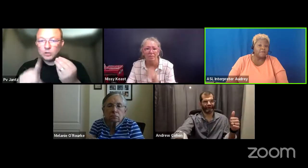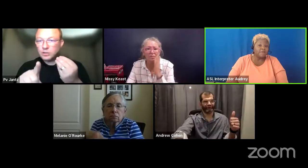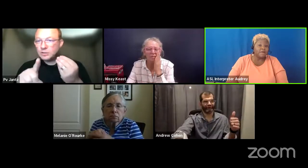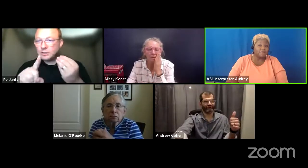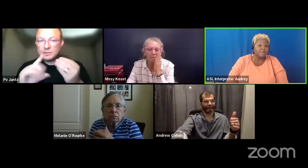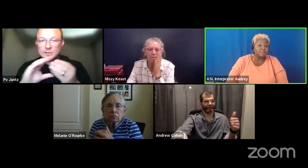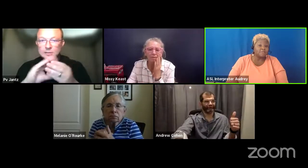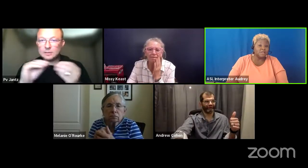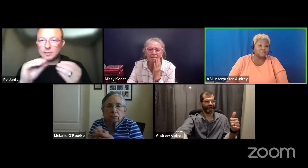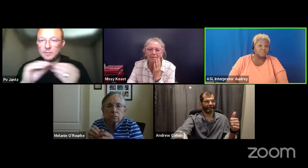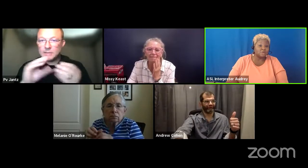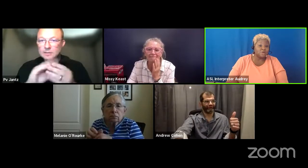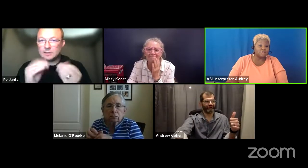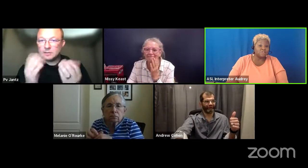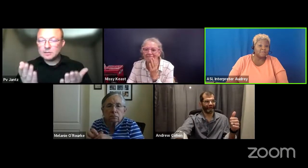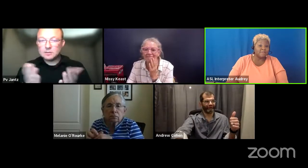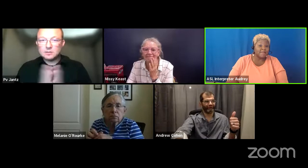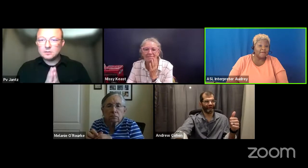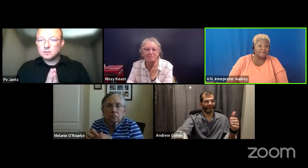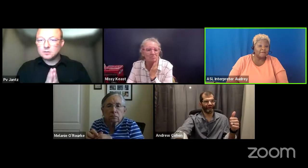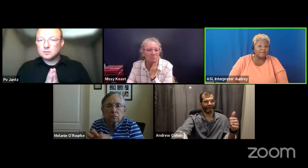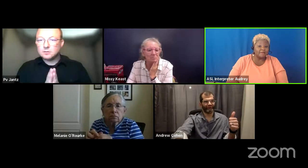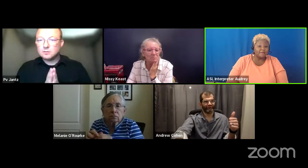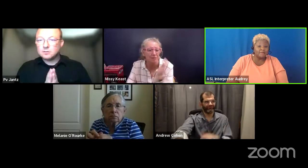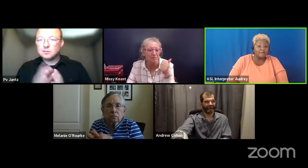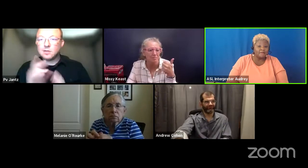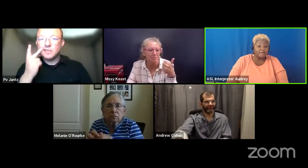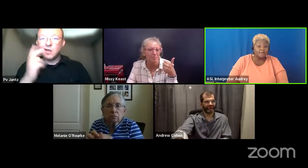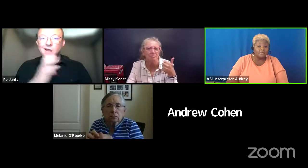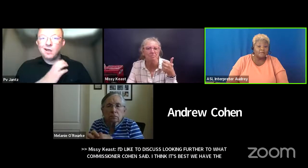Any further discussions or questions about that?